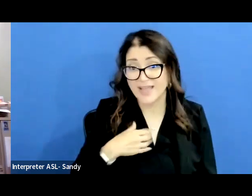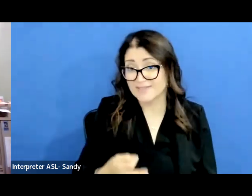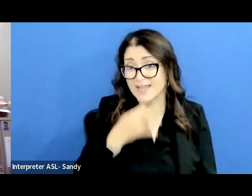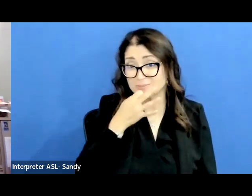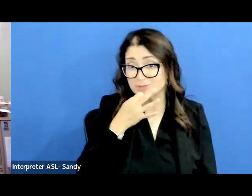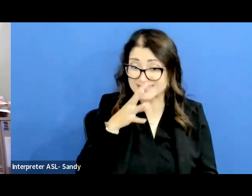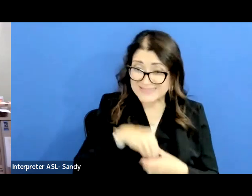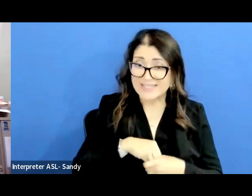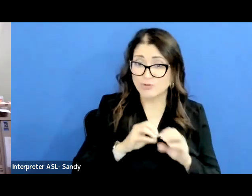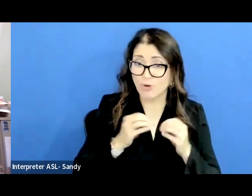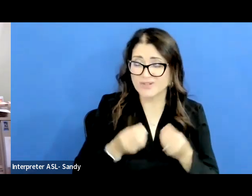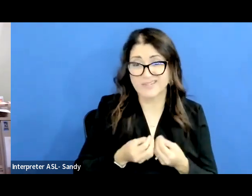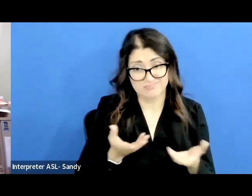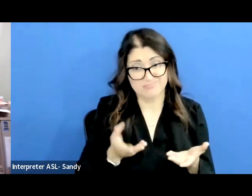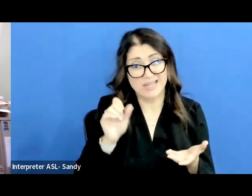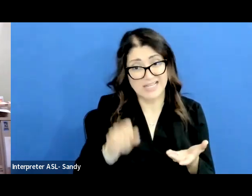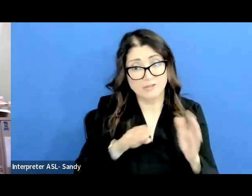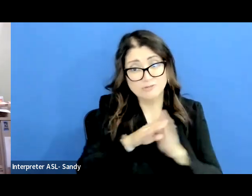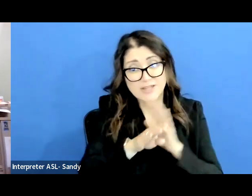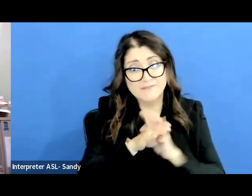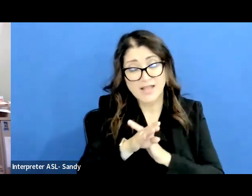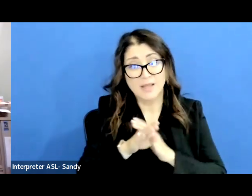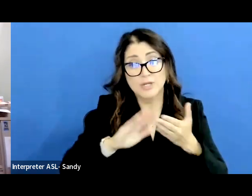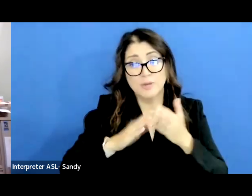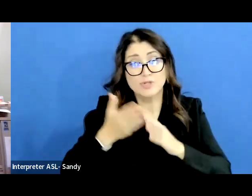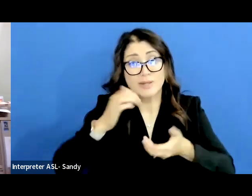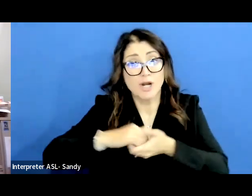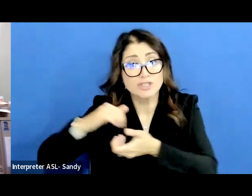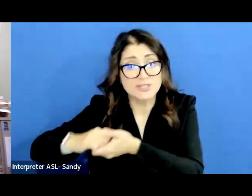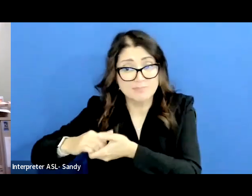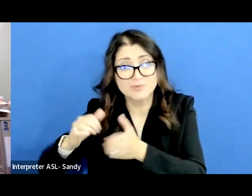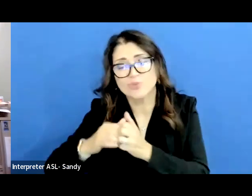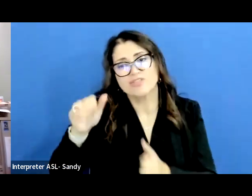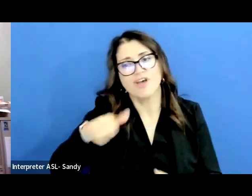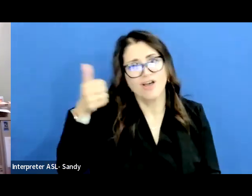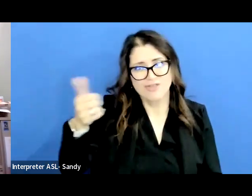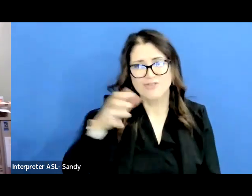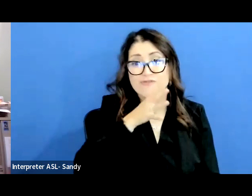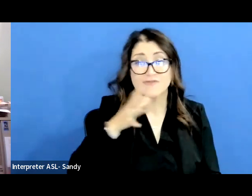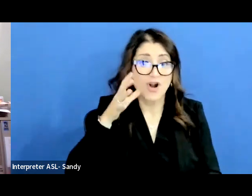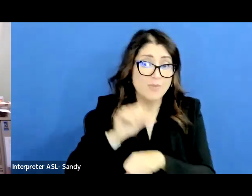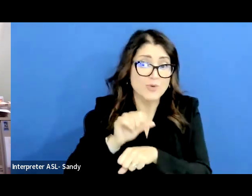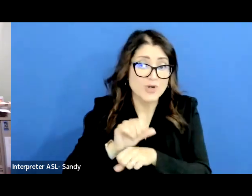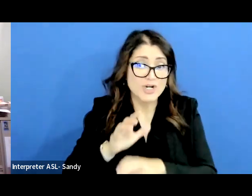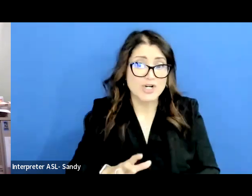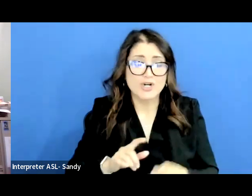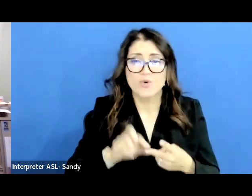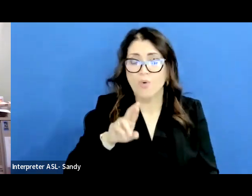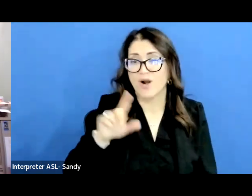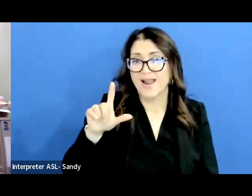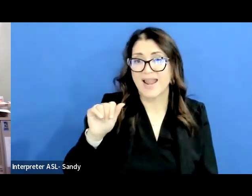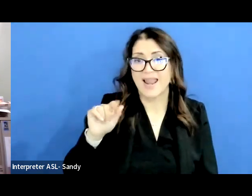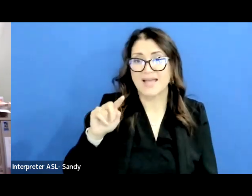you develop community partnerships, right? With other farm worker or